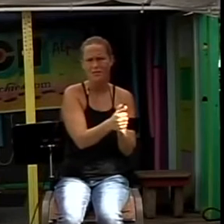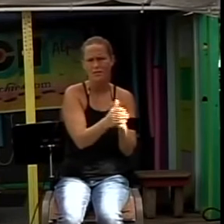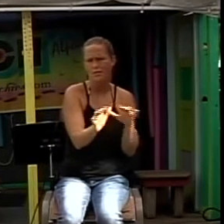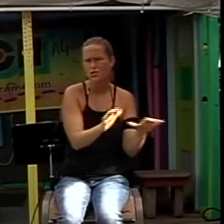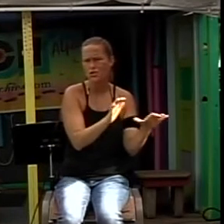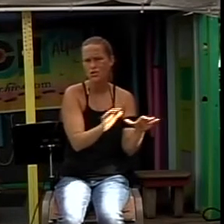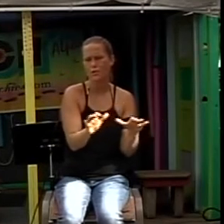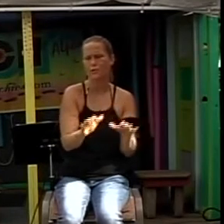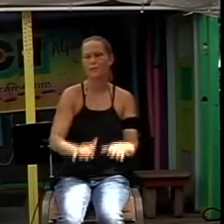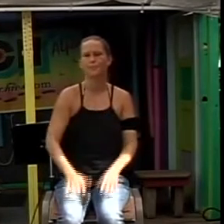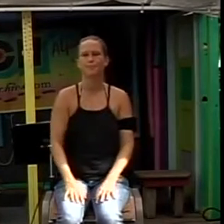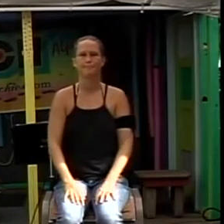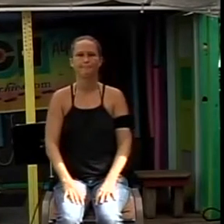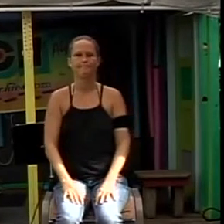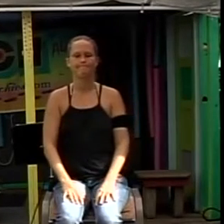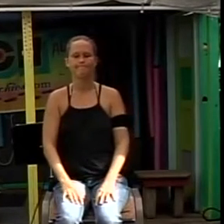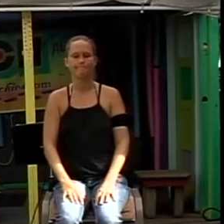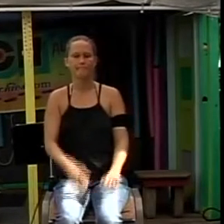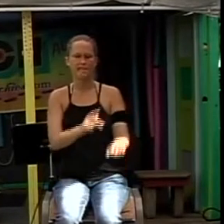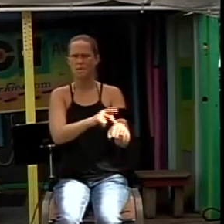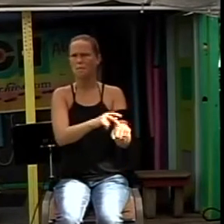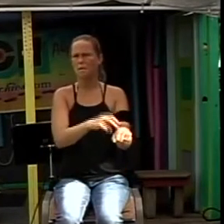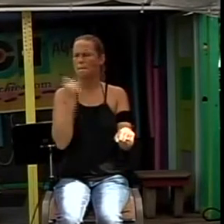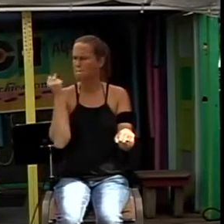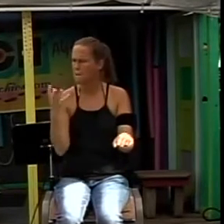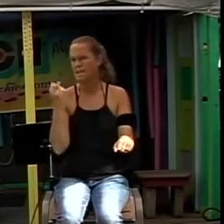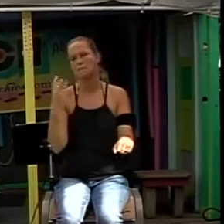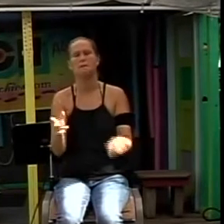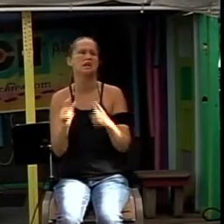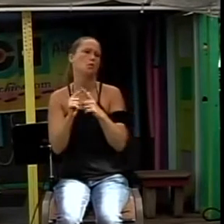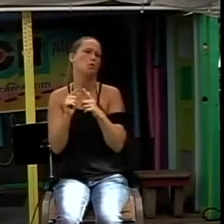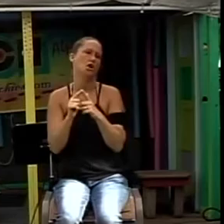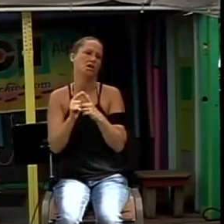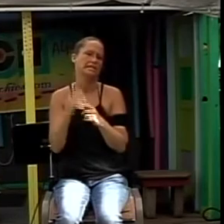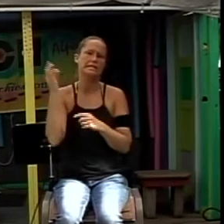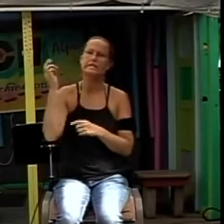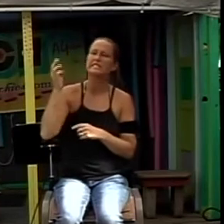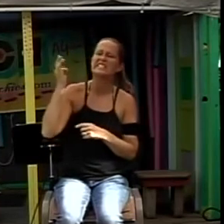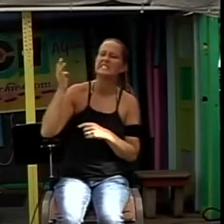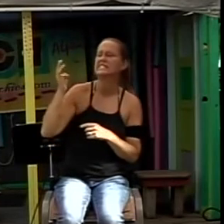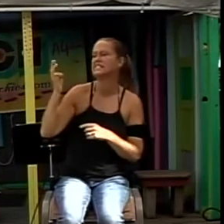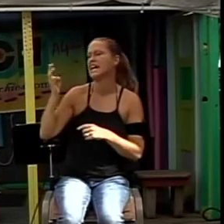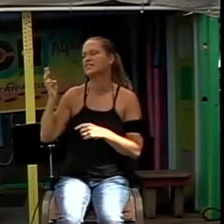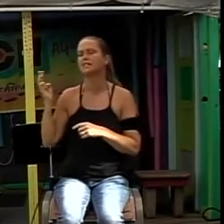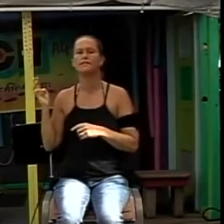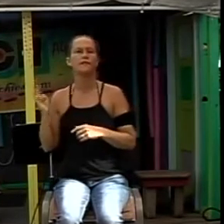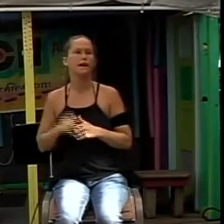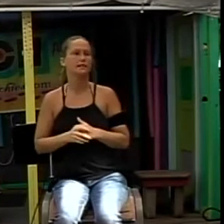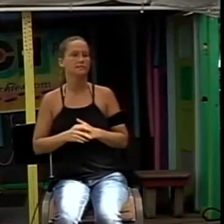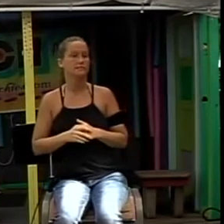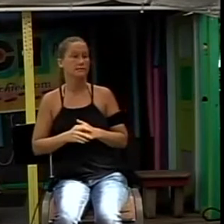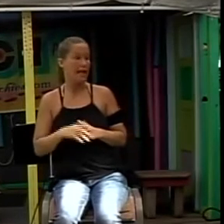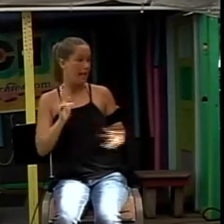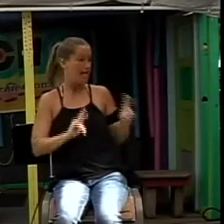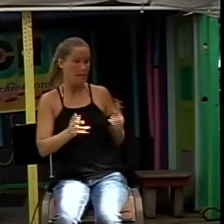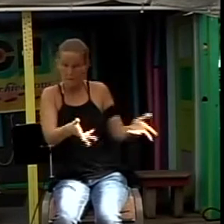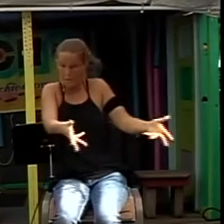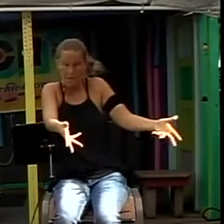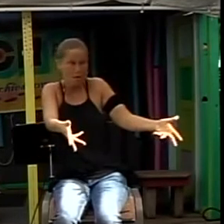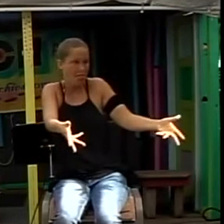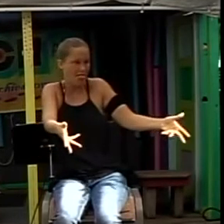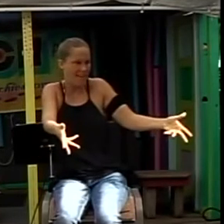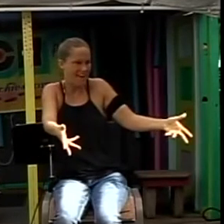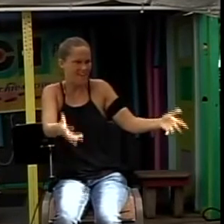And with many other words, he testified, and he said, and it says that those who gladly received his word